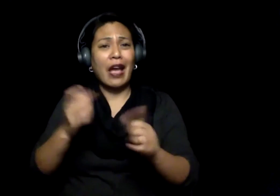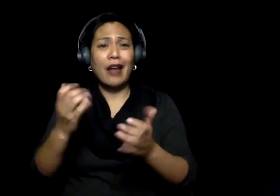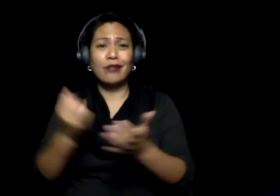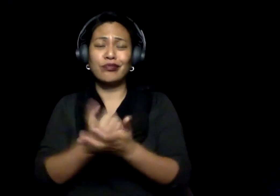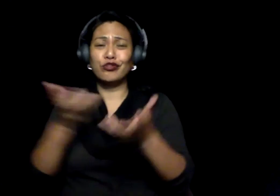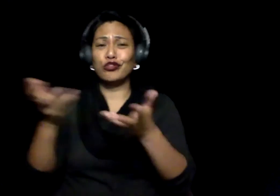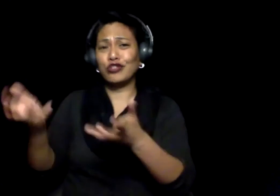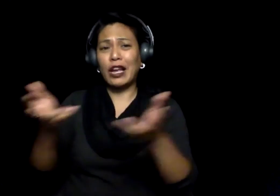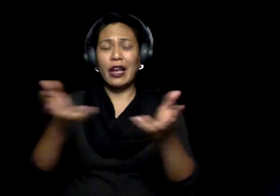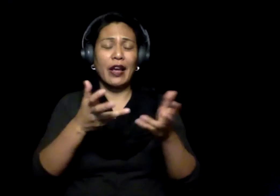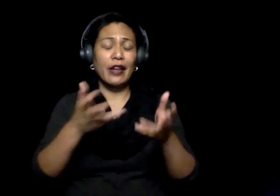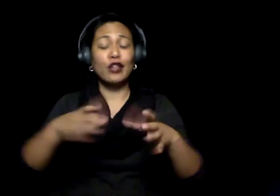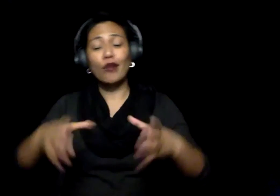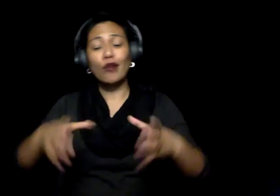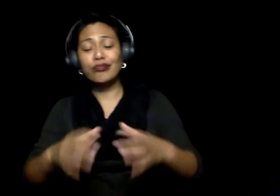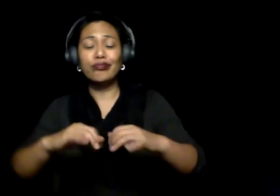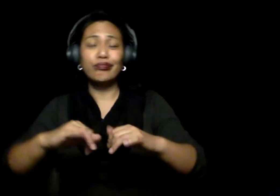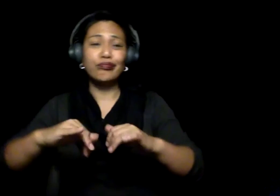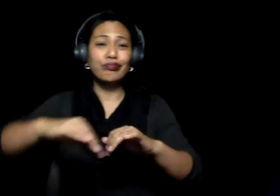them as they walk in,